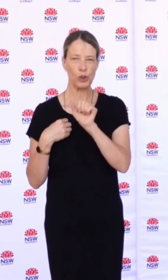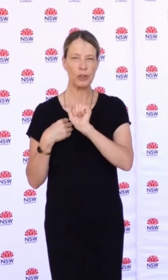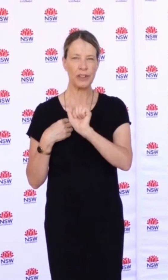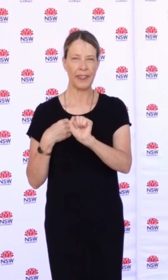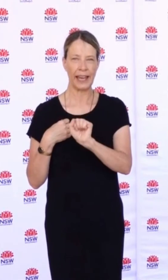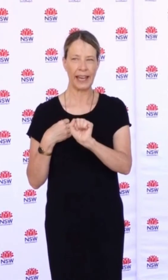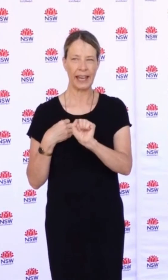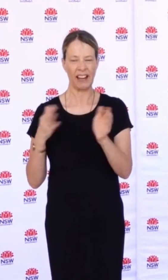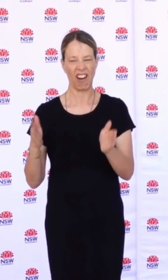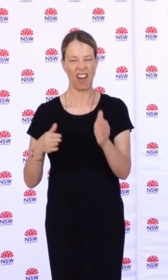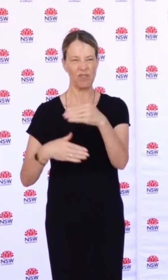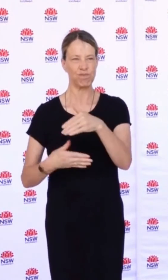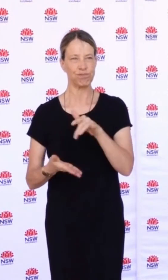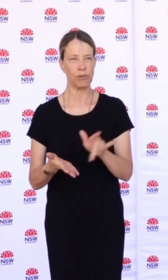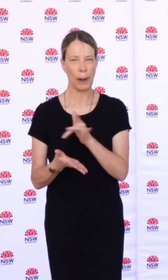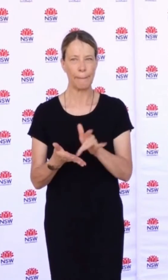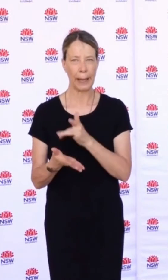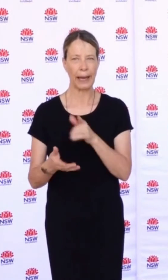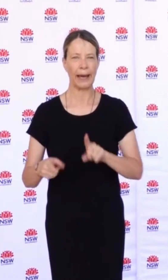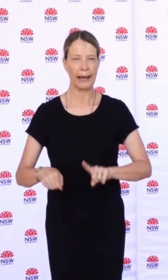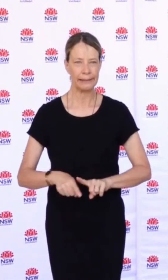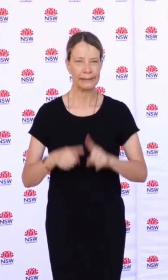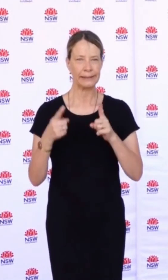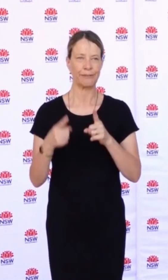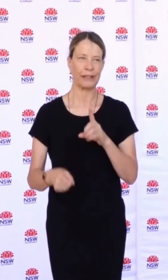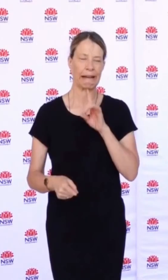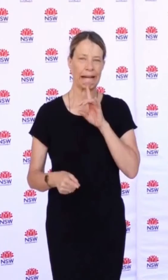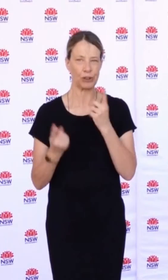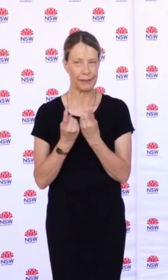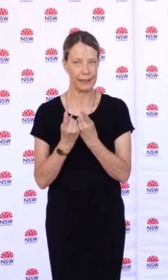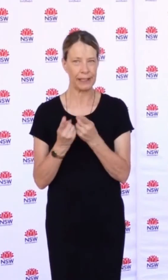was always the ability to go through the web browsers and